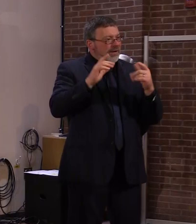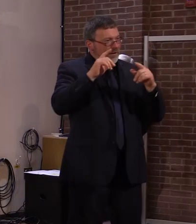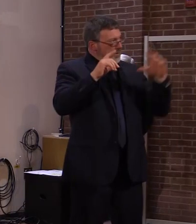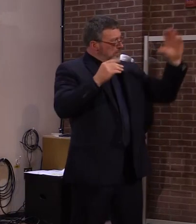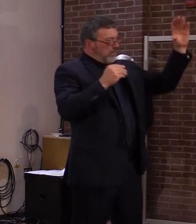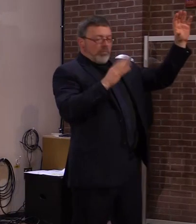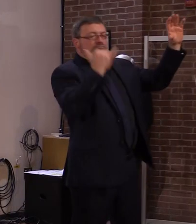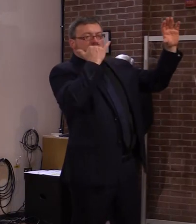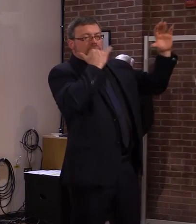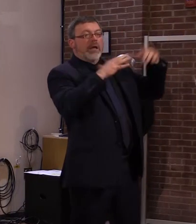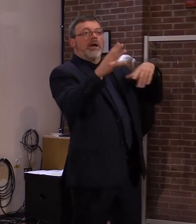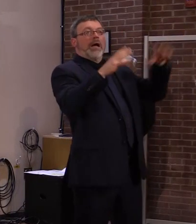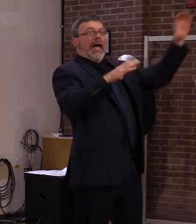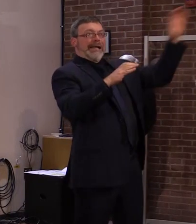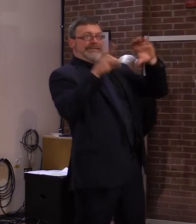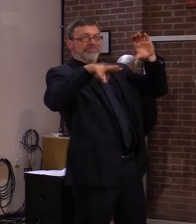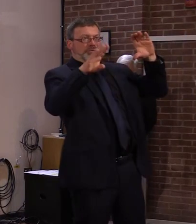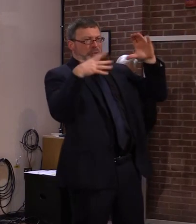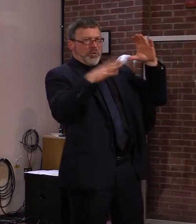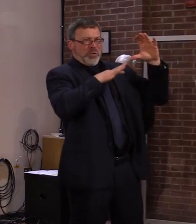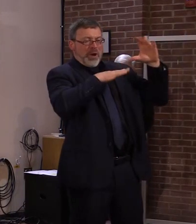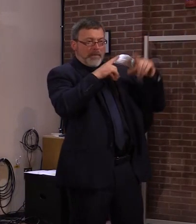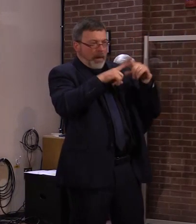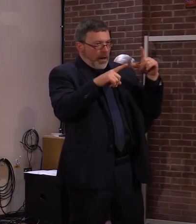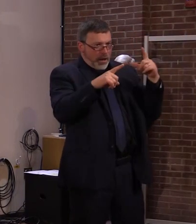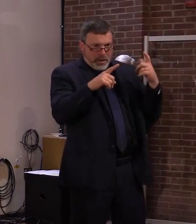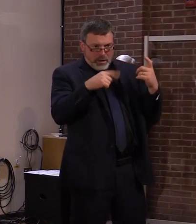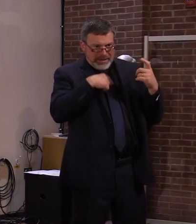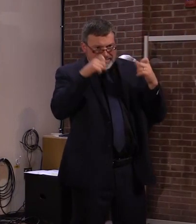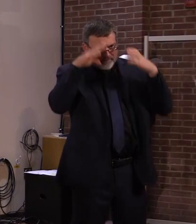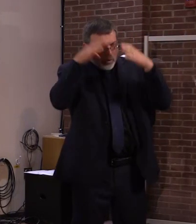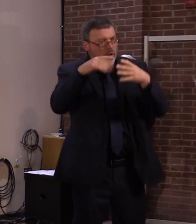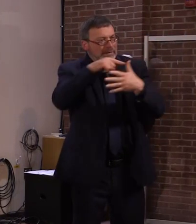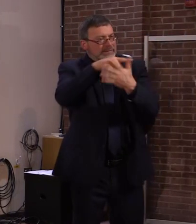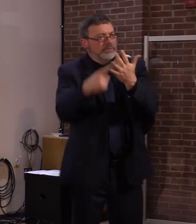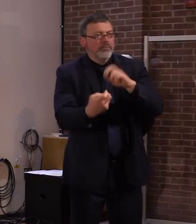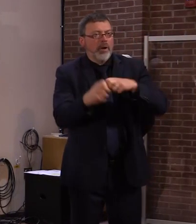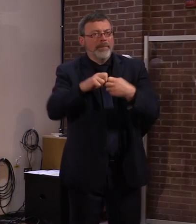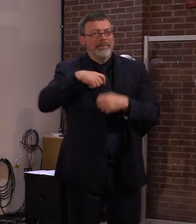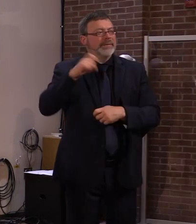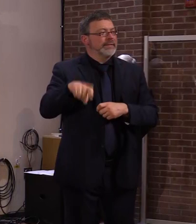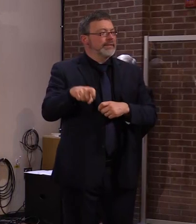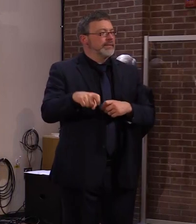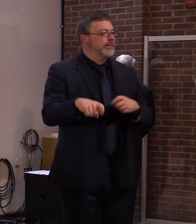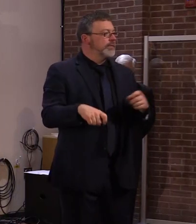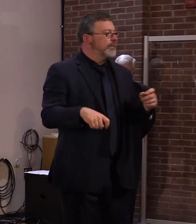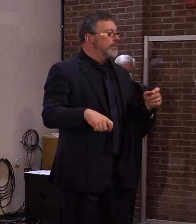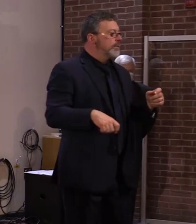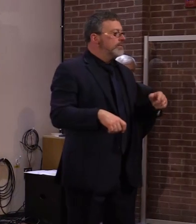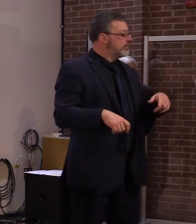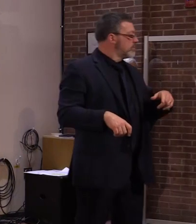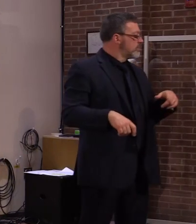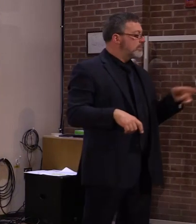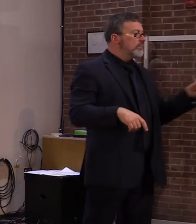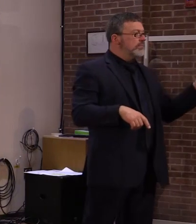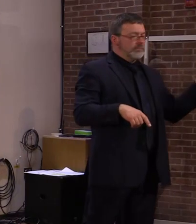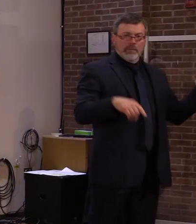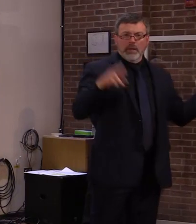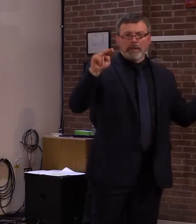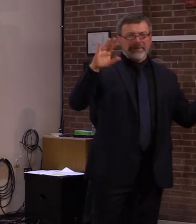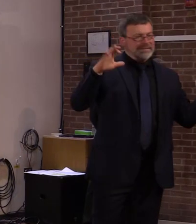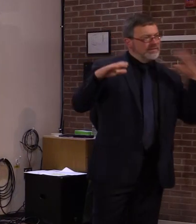from my standpoint, it's workforce development and attracting more families into the state. So are you saying that you'd like to use